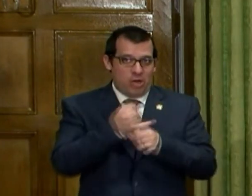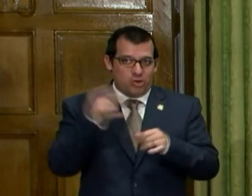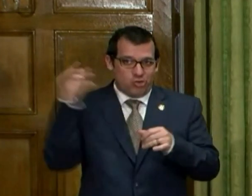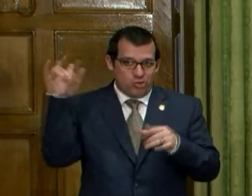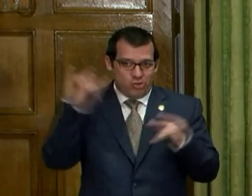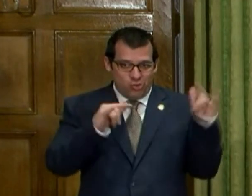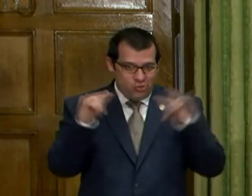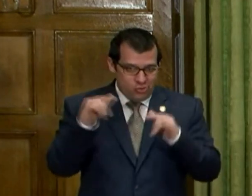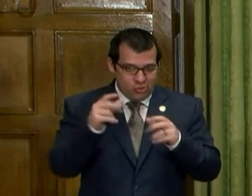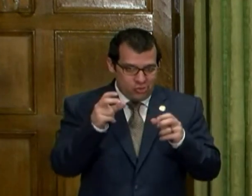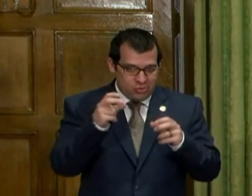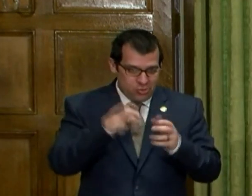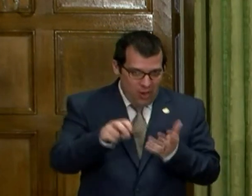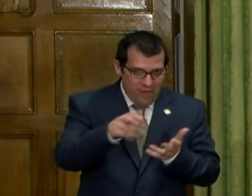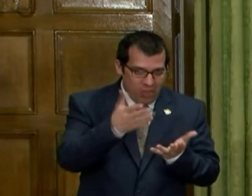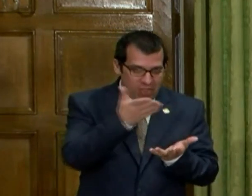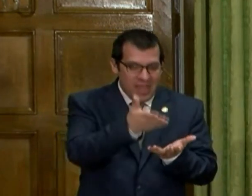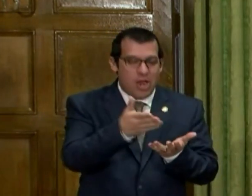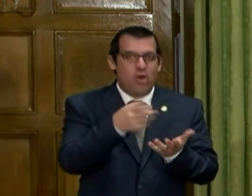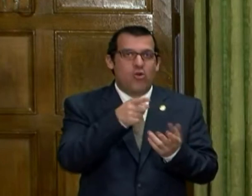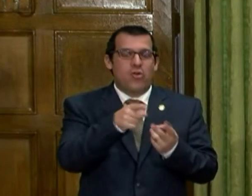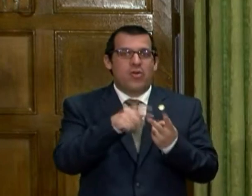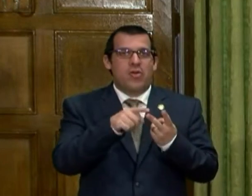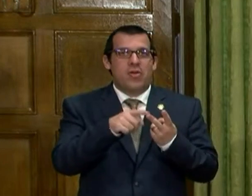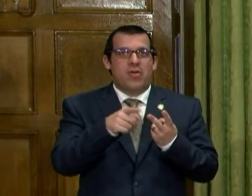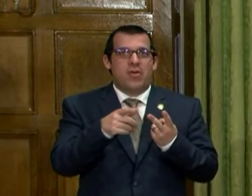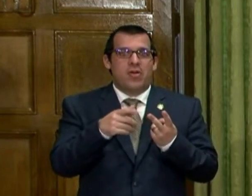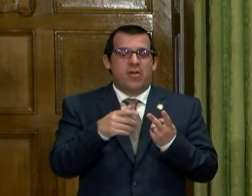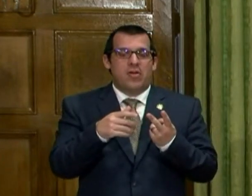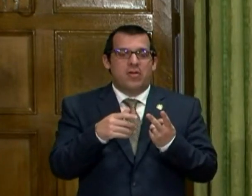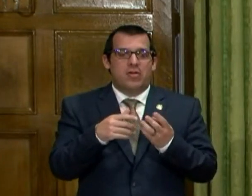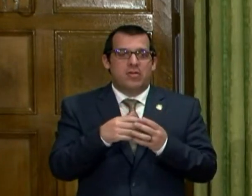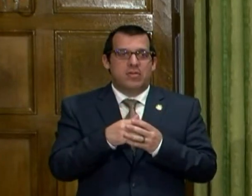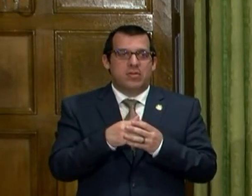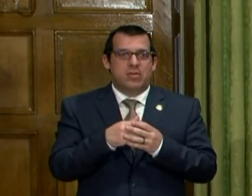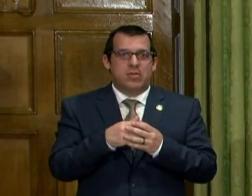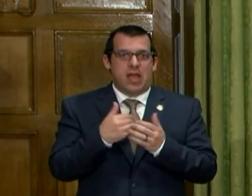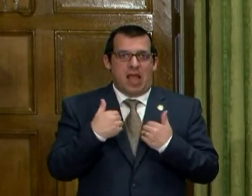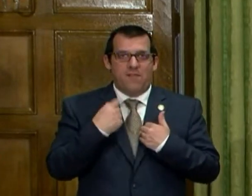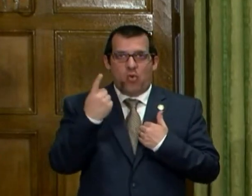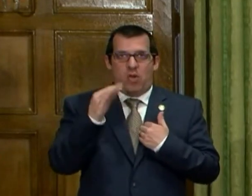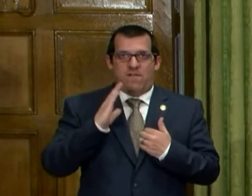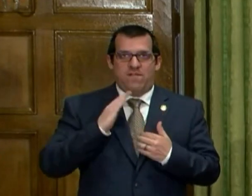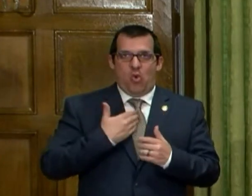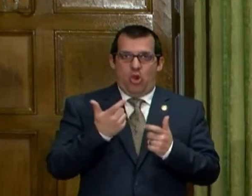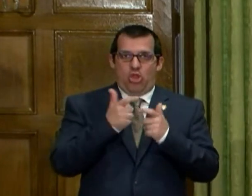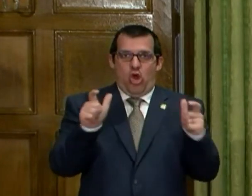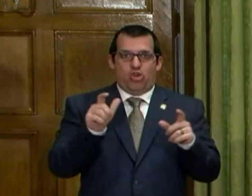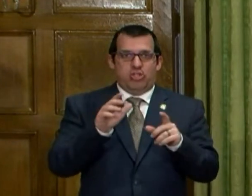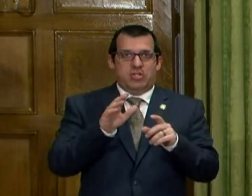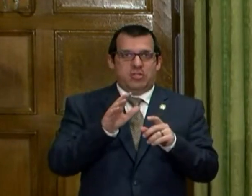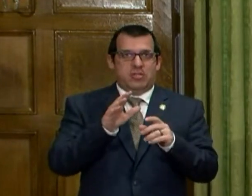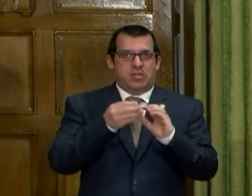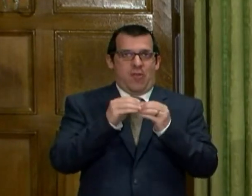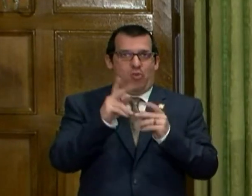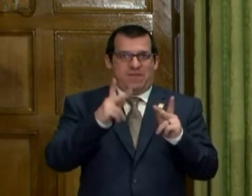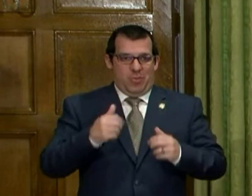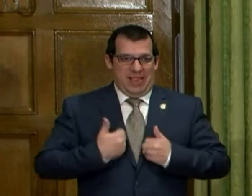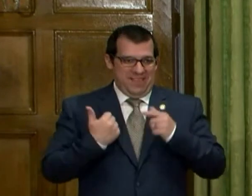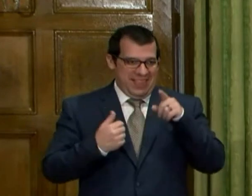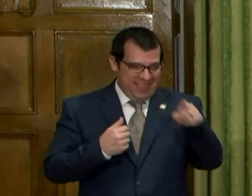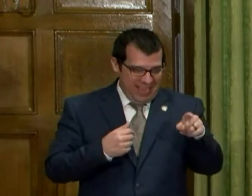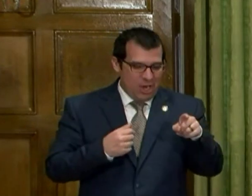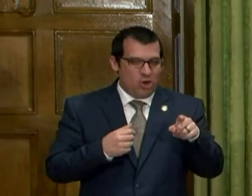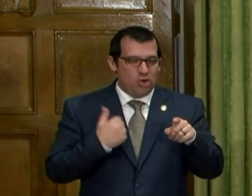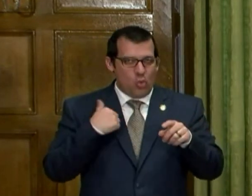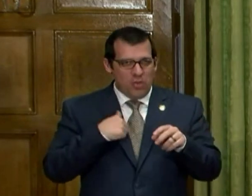and they also have one of our largest population centers. So we've been watching